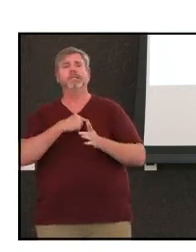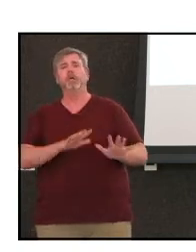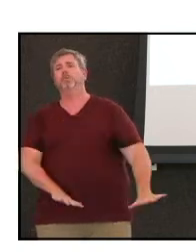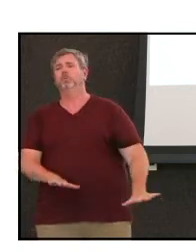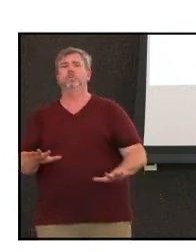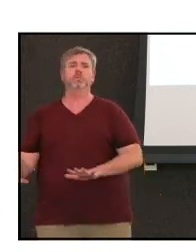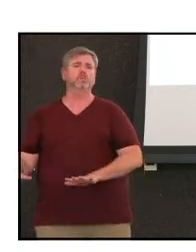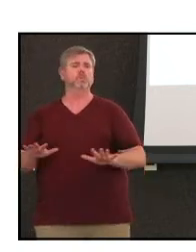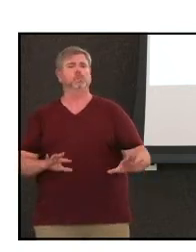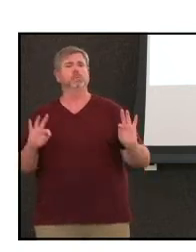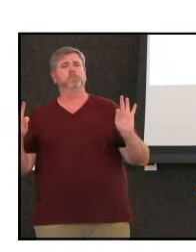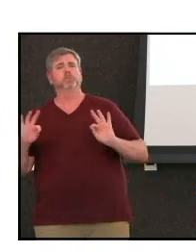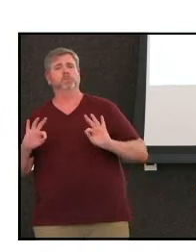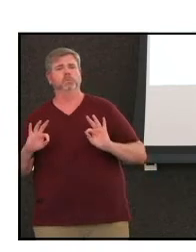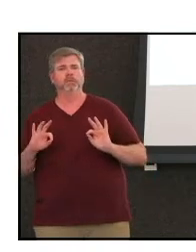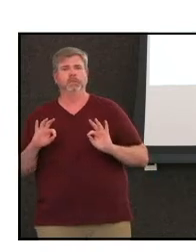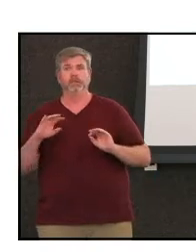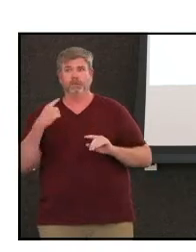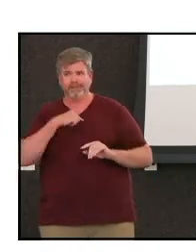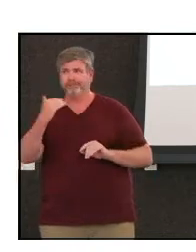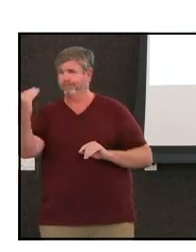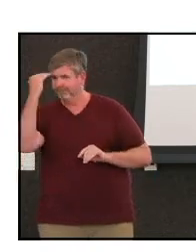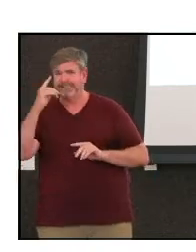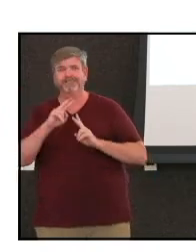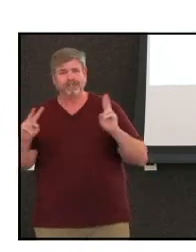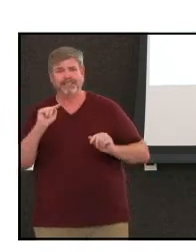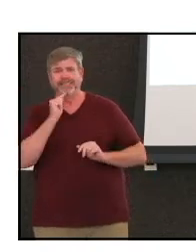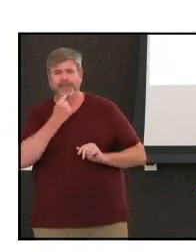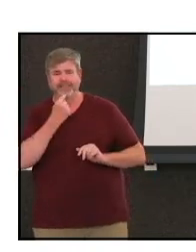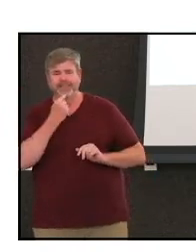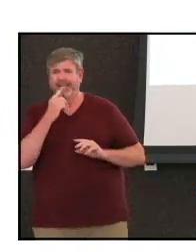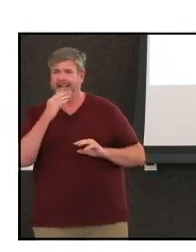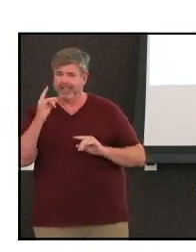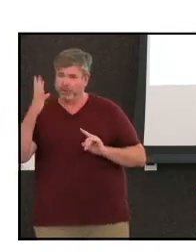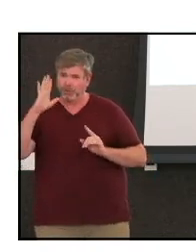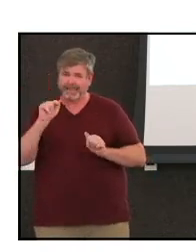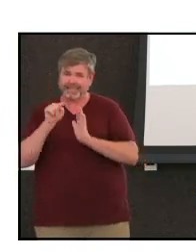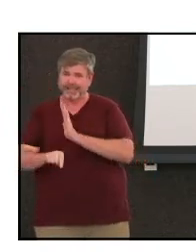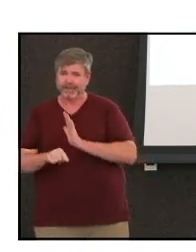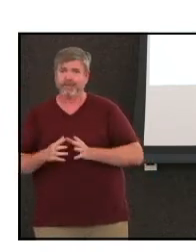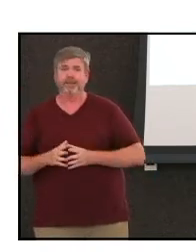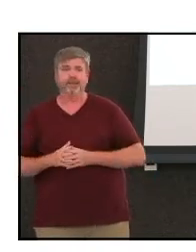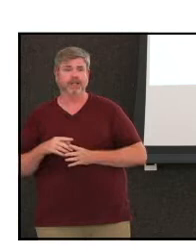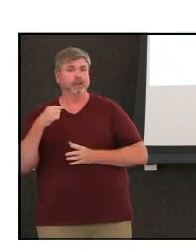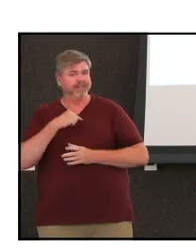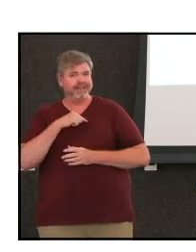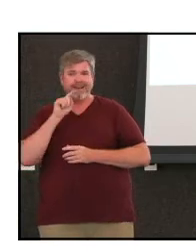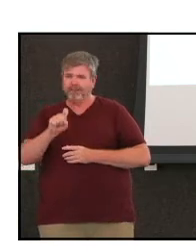it can be and the consequences for that. And sometimes that ultimately means that we have to prosecute somebody for